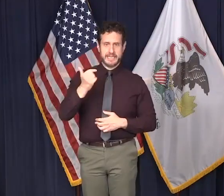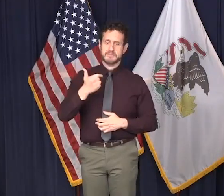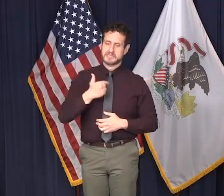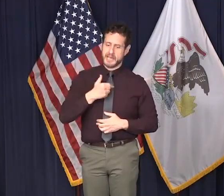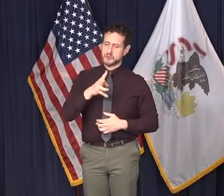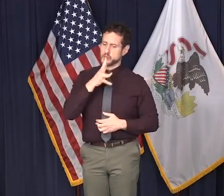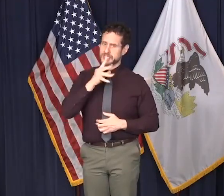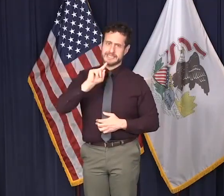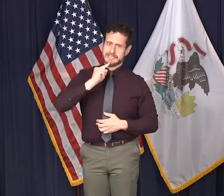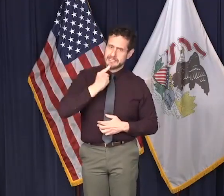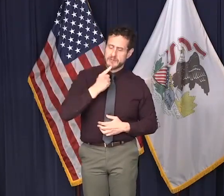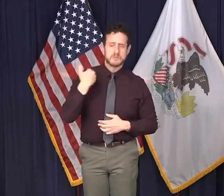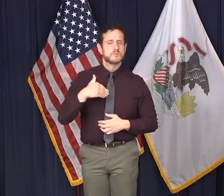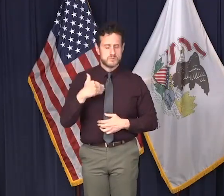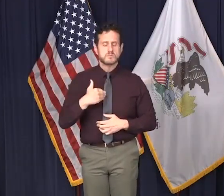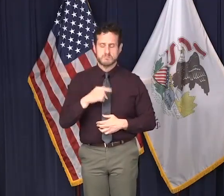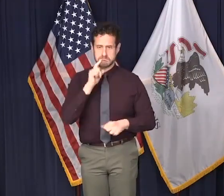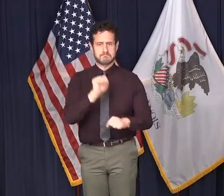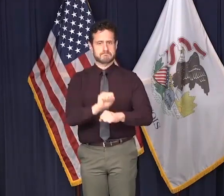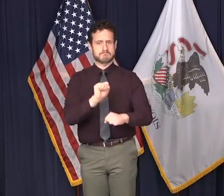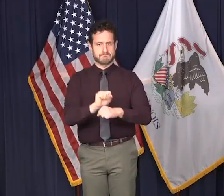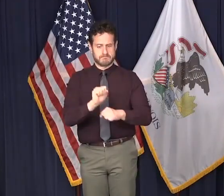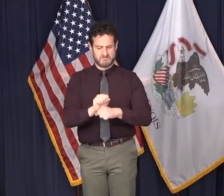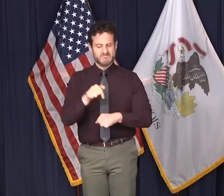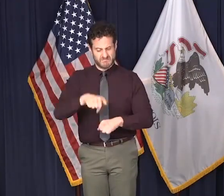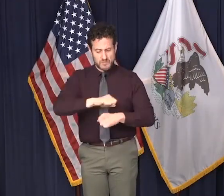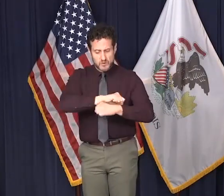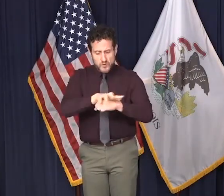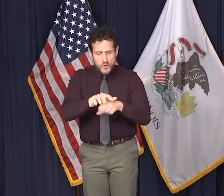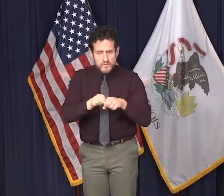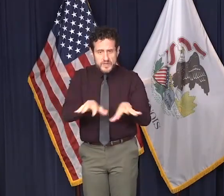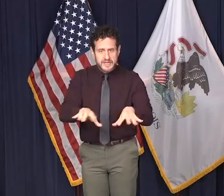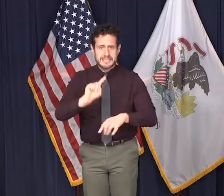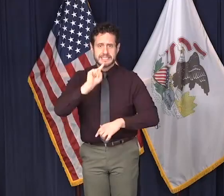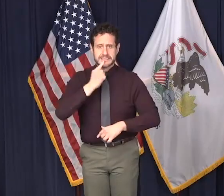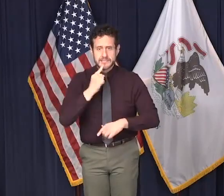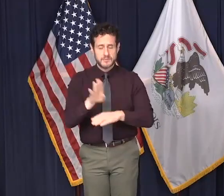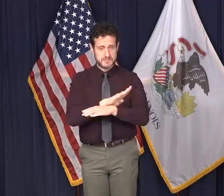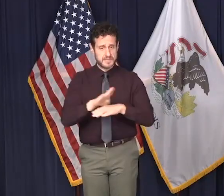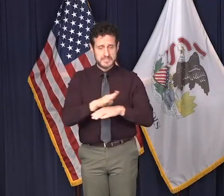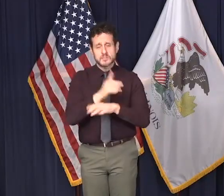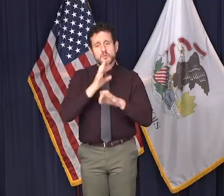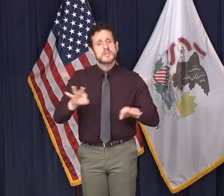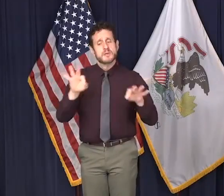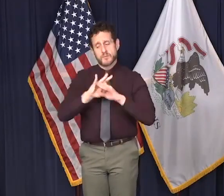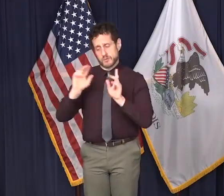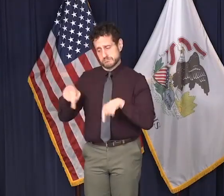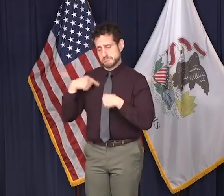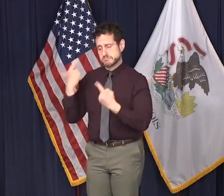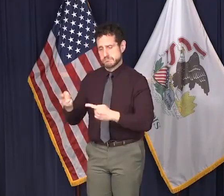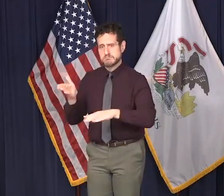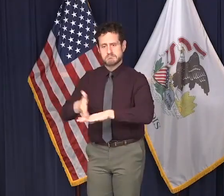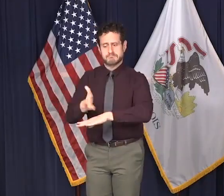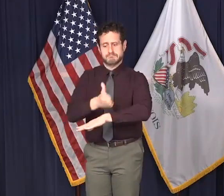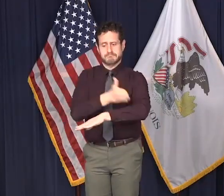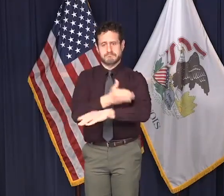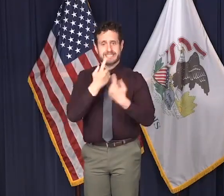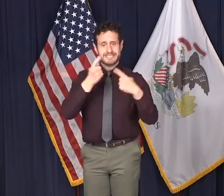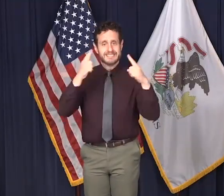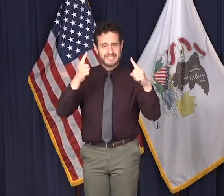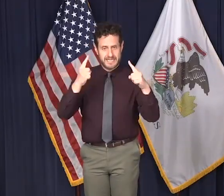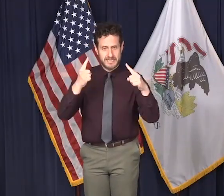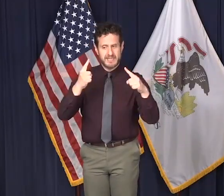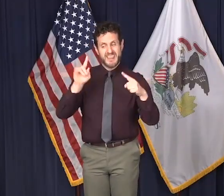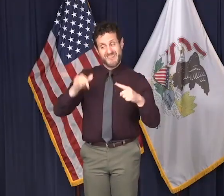it's because I am. And you should too. It's imperative that we hold on to the success that we've had against